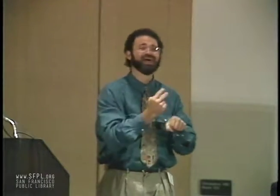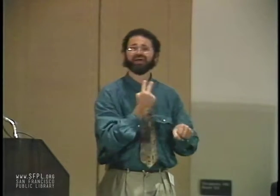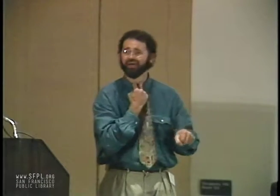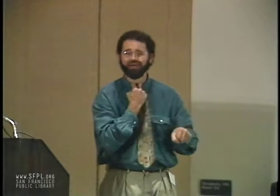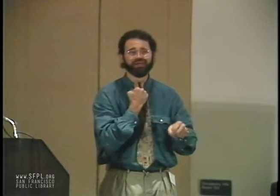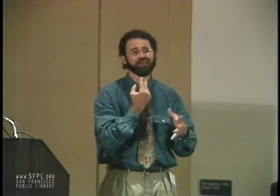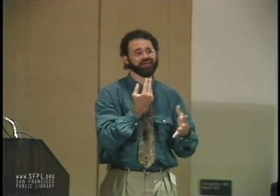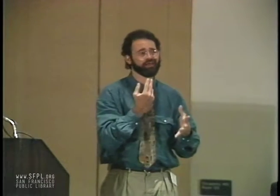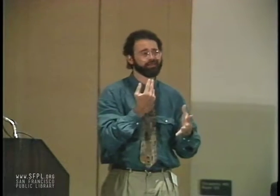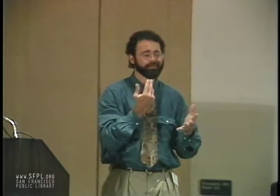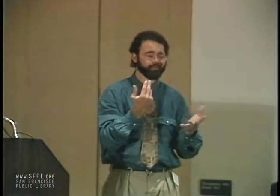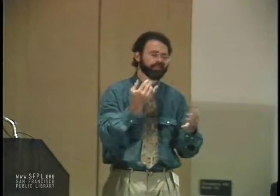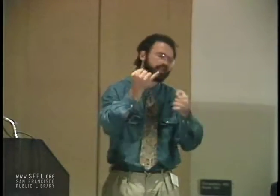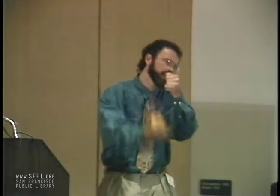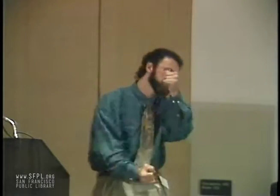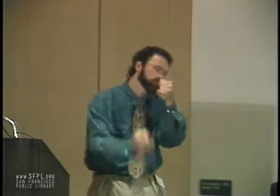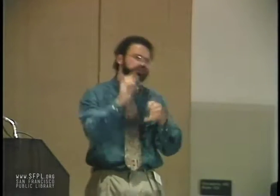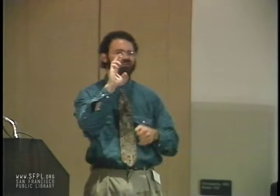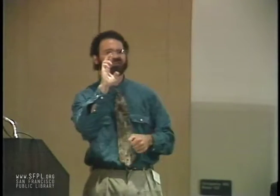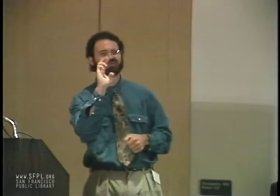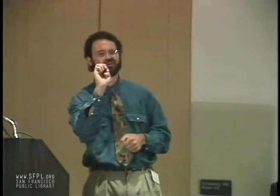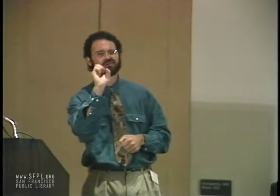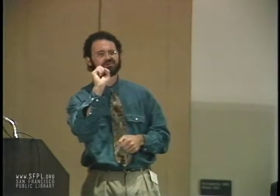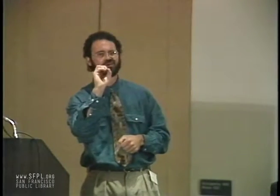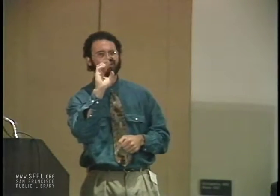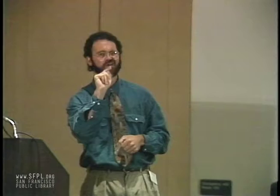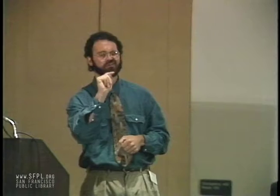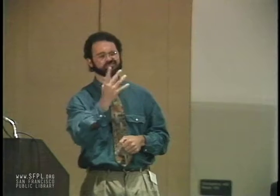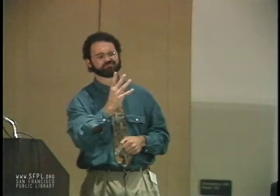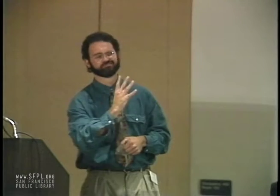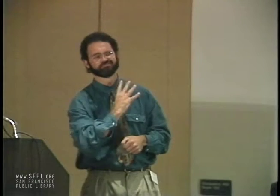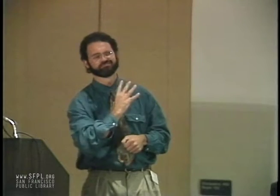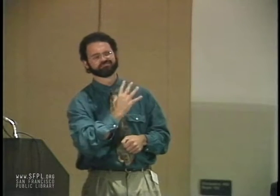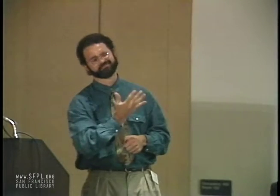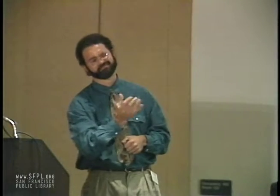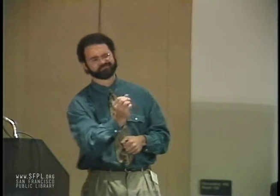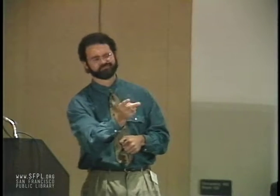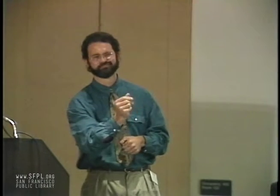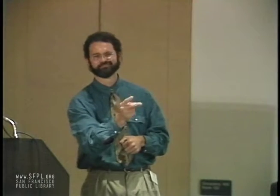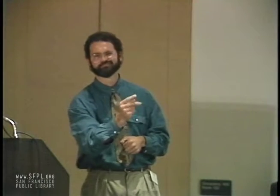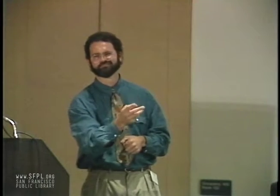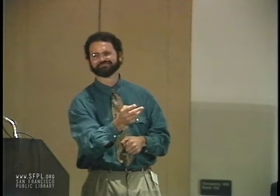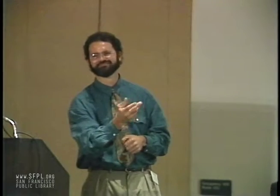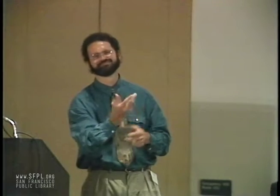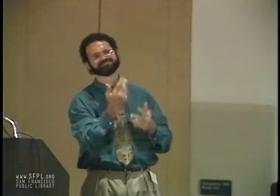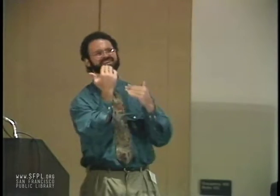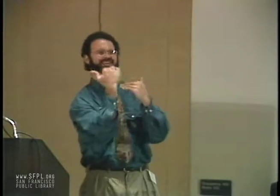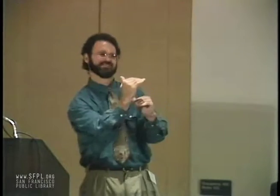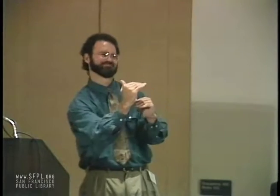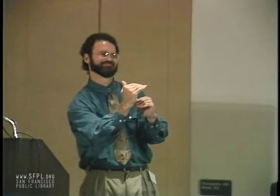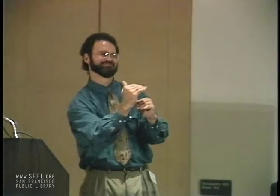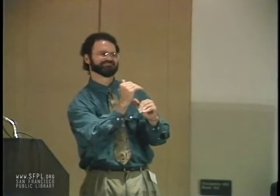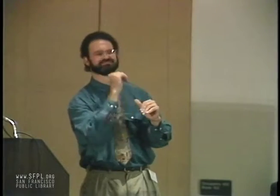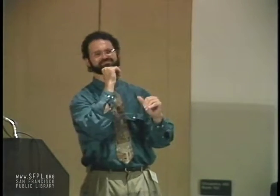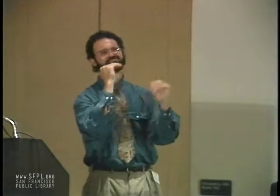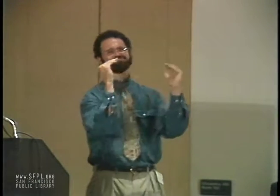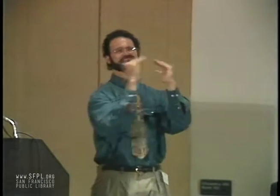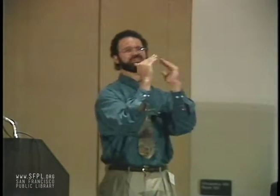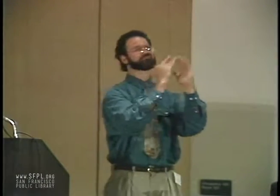you know, for those who fail at oral methods, it becomes a last resort. And I suppose at that point it's okay, but it's very limited, and